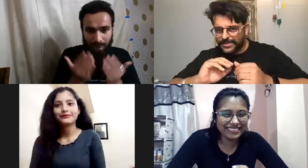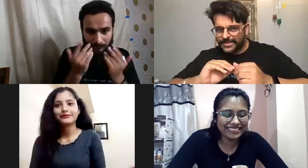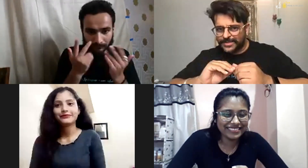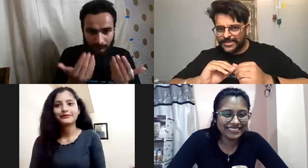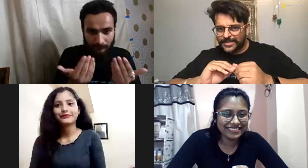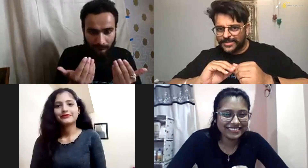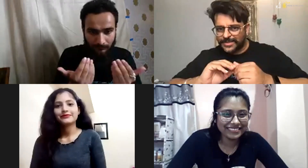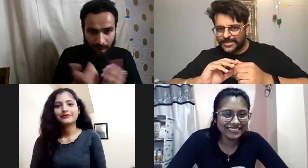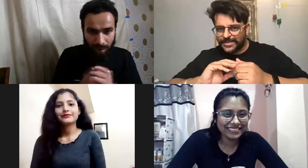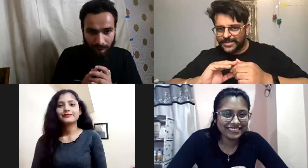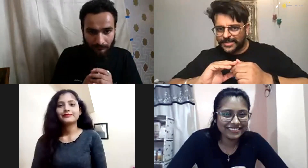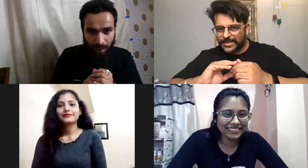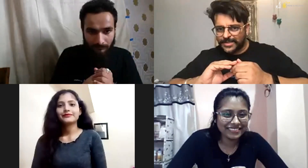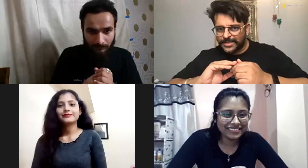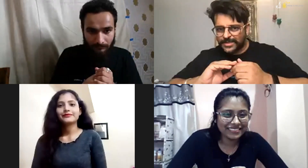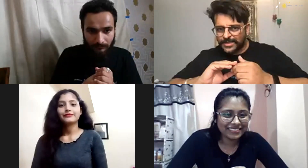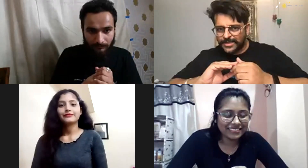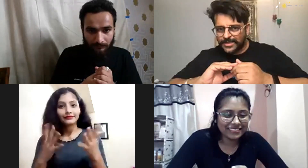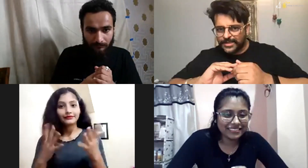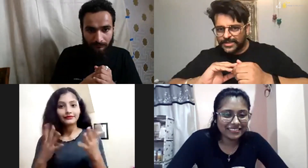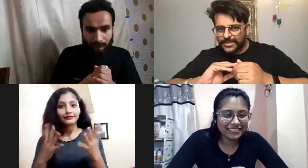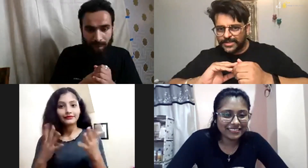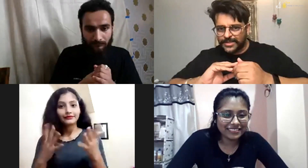Can I go ahead? Yeah, try.